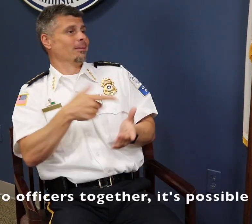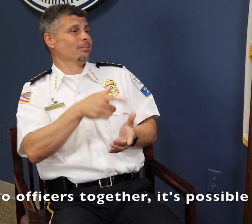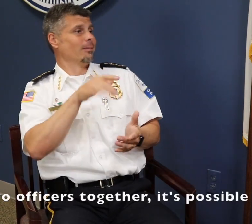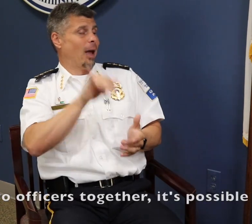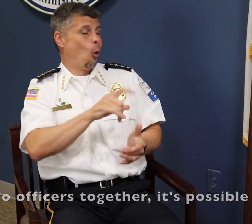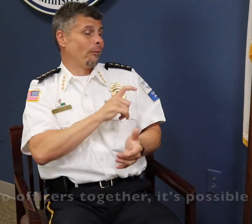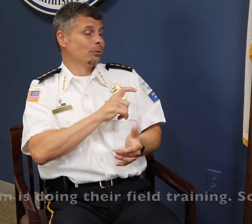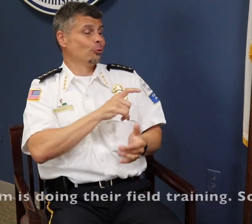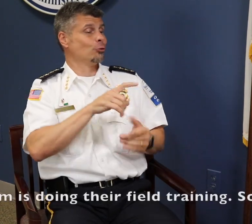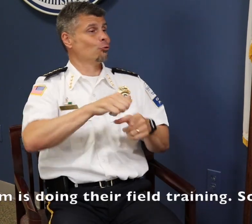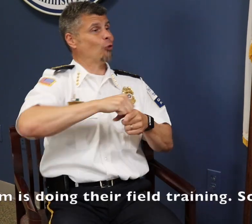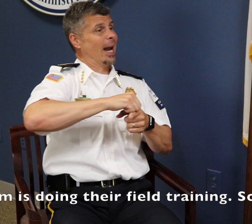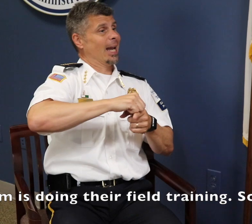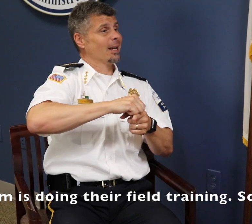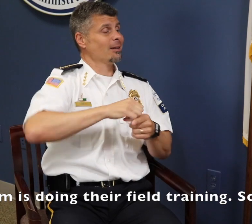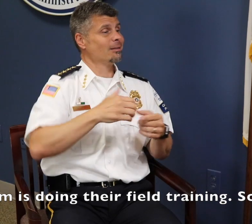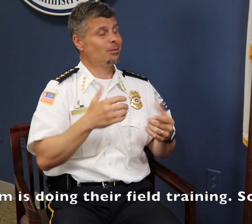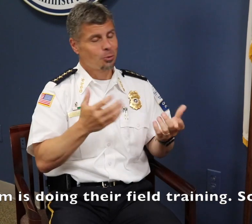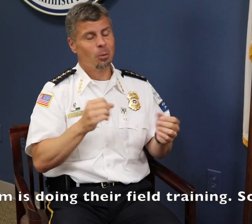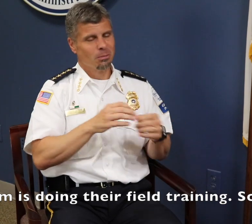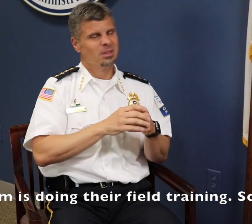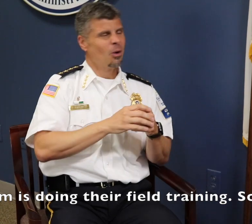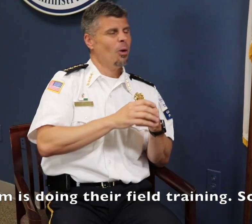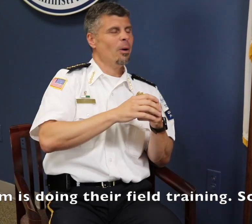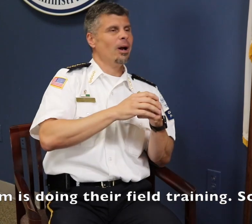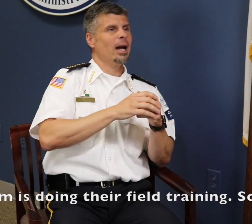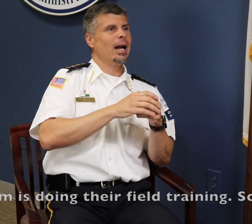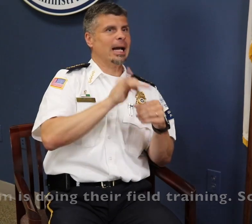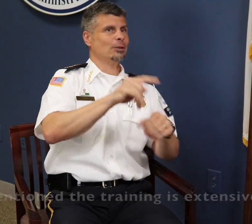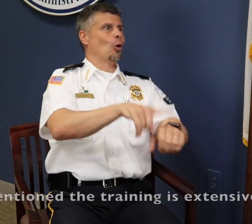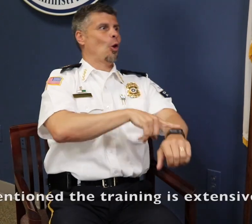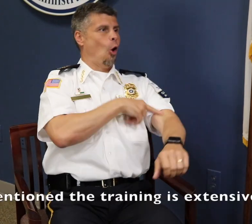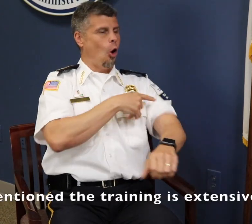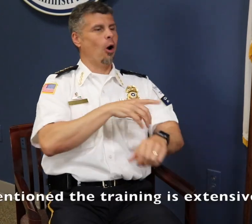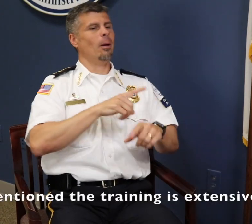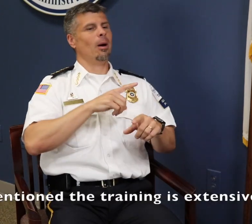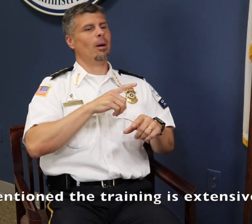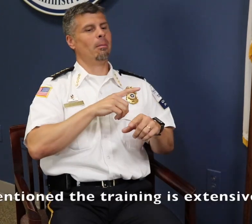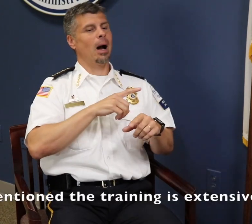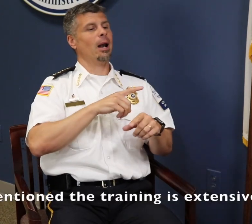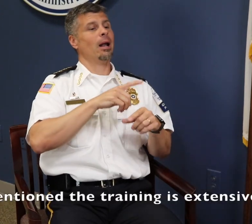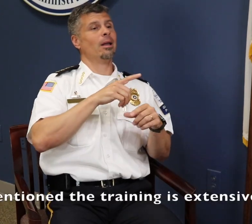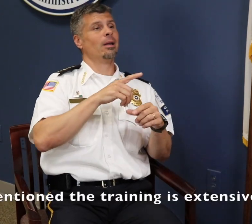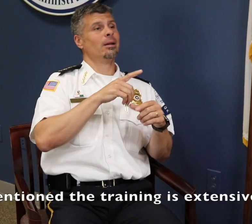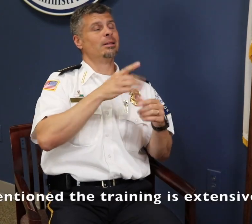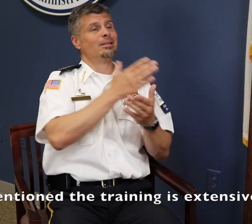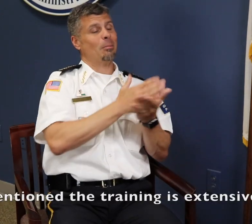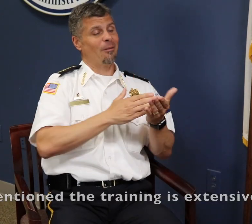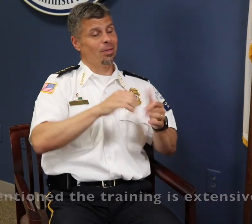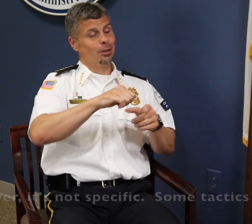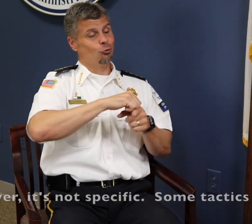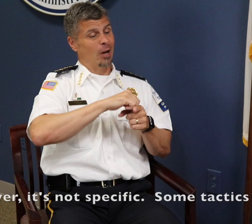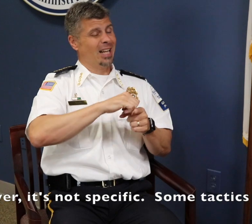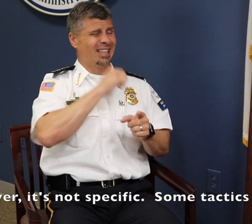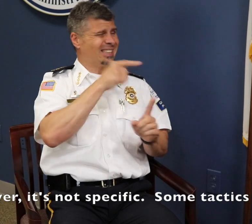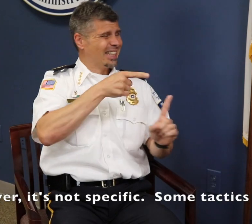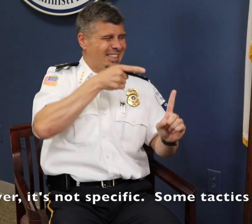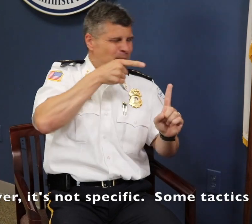officers together, it's possible one of them is doing their field training. So as I mentioned, the training is extensive. However, it's